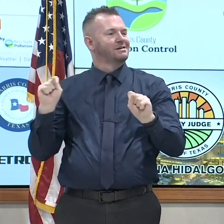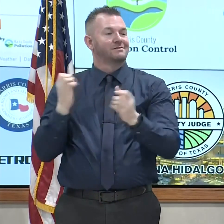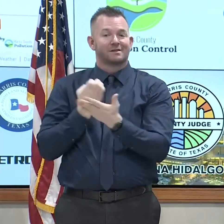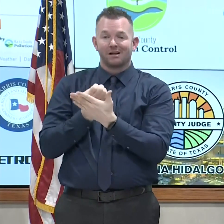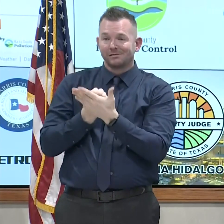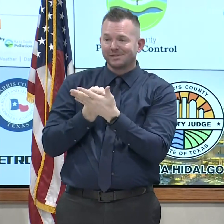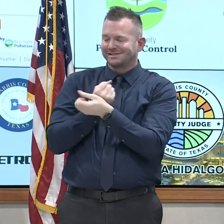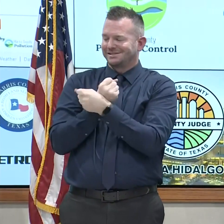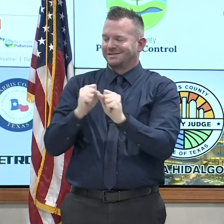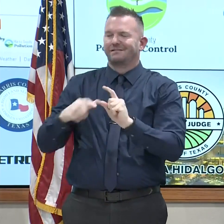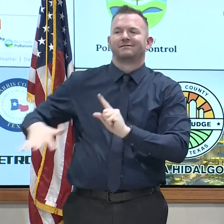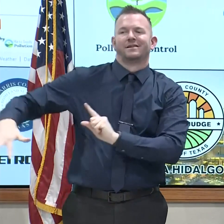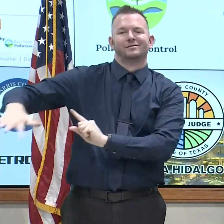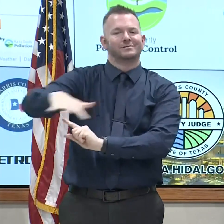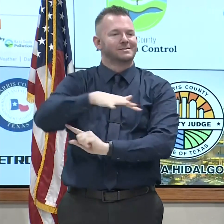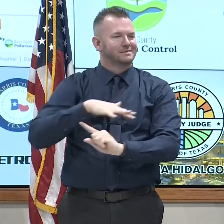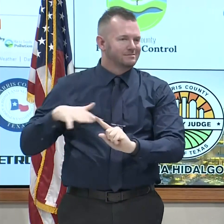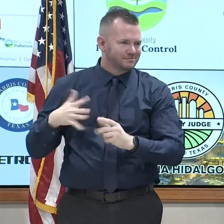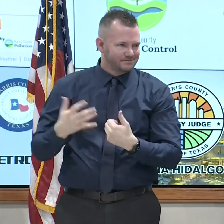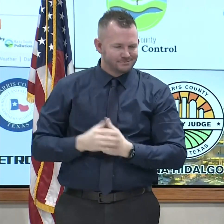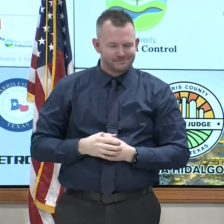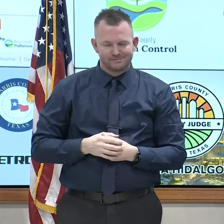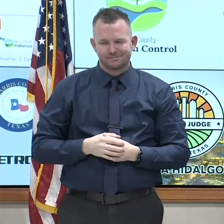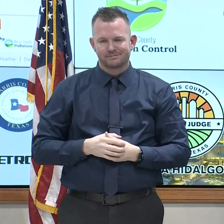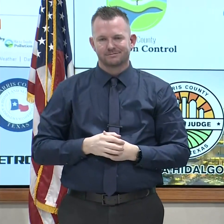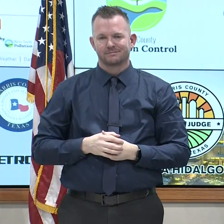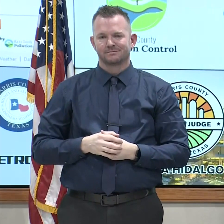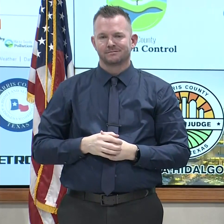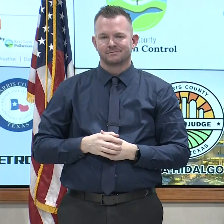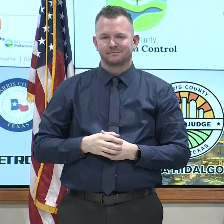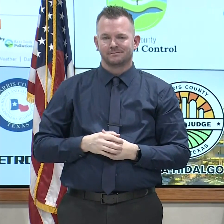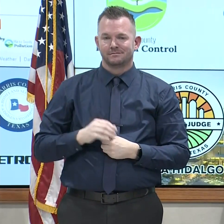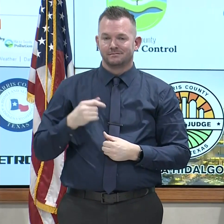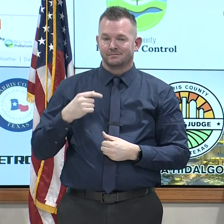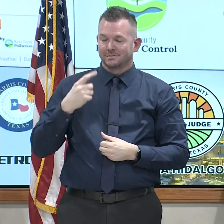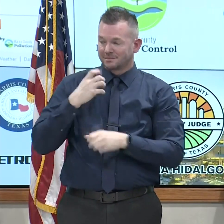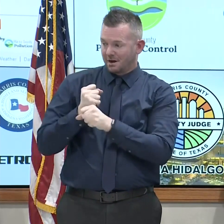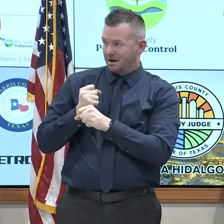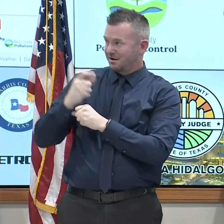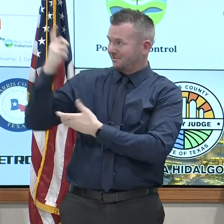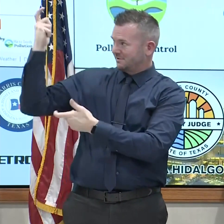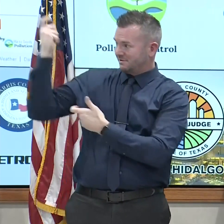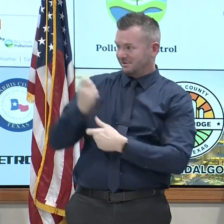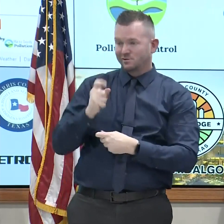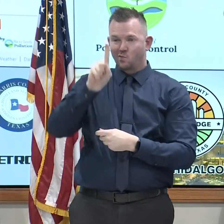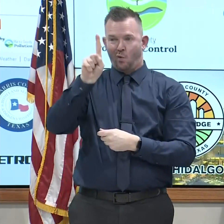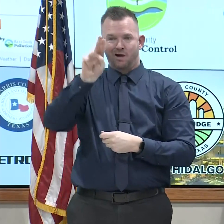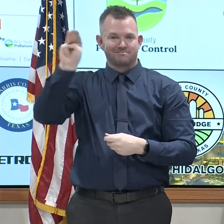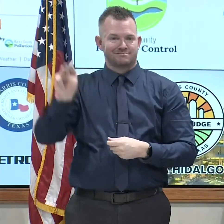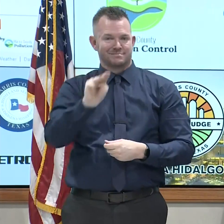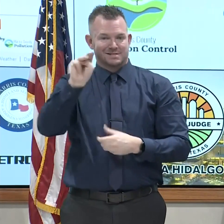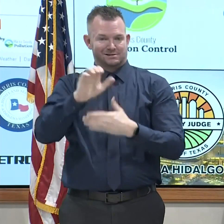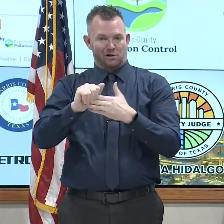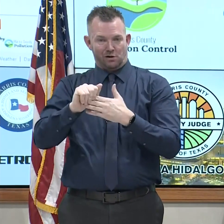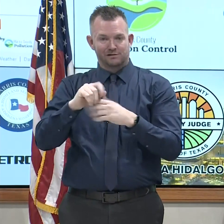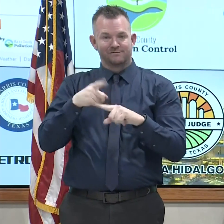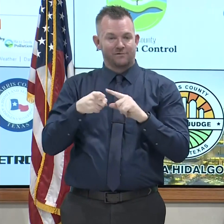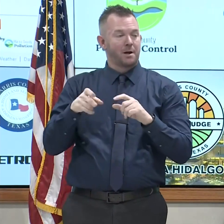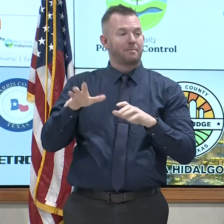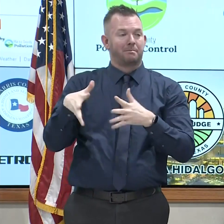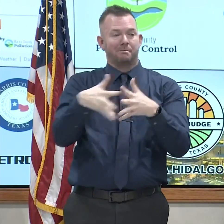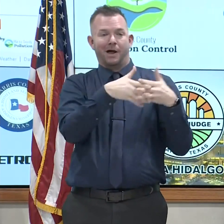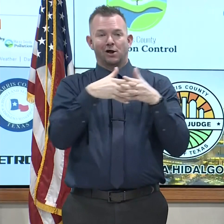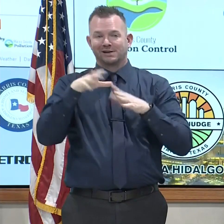this $1 million grant from the American Chemistry Council, who I met with in Washington, D.C.